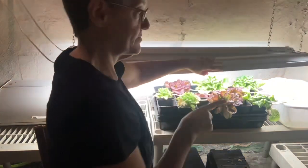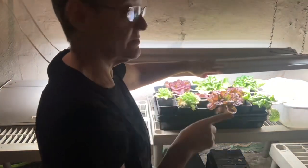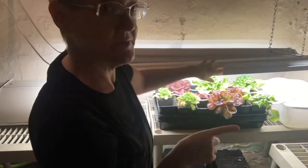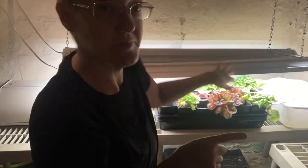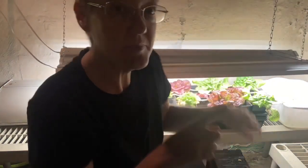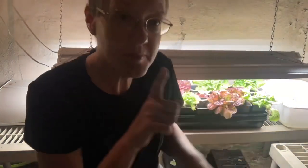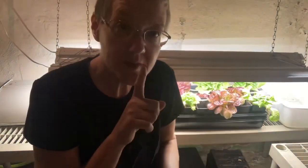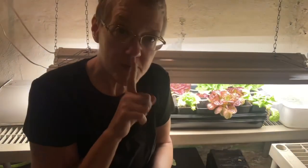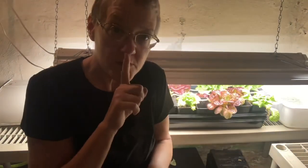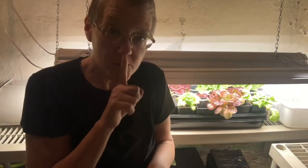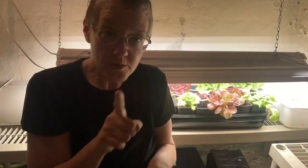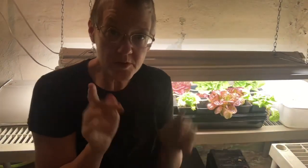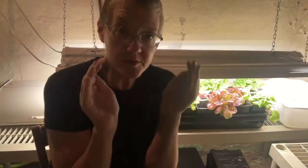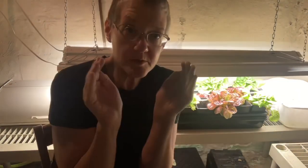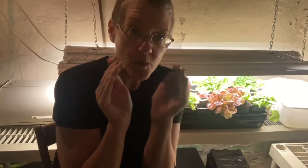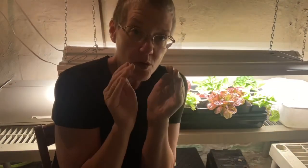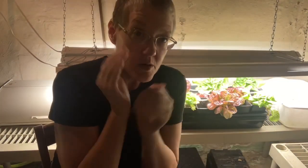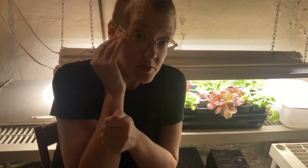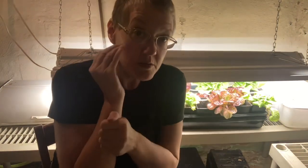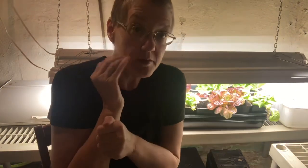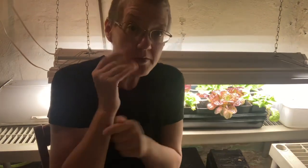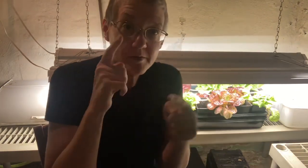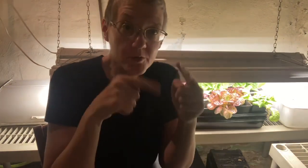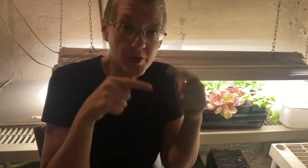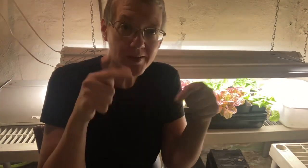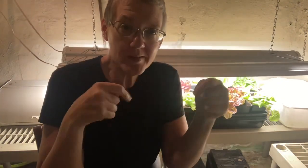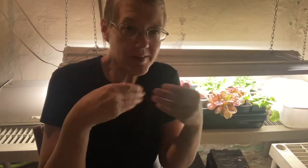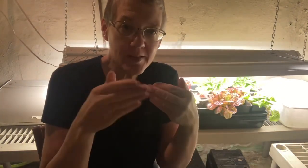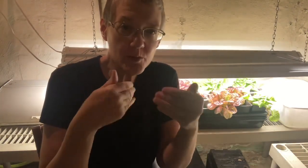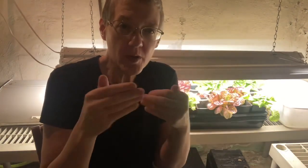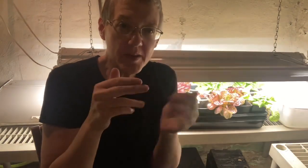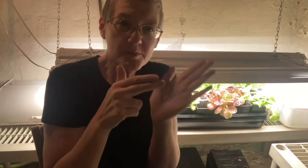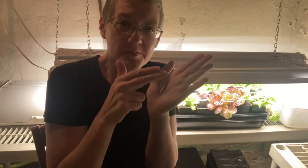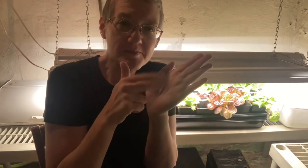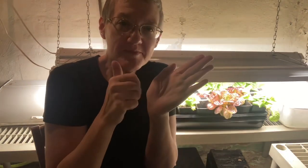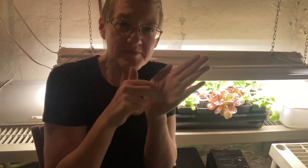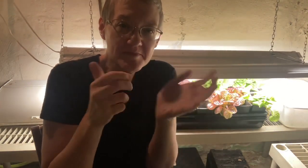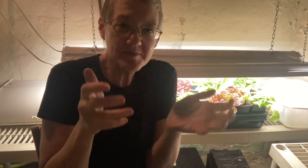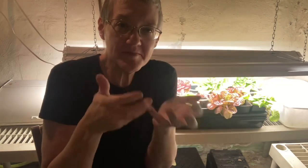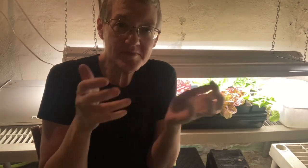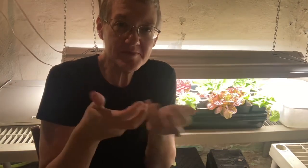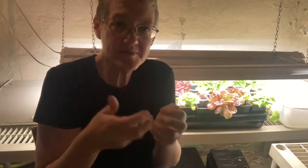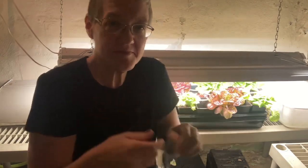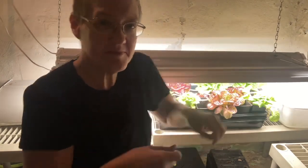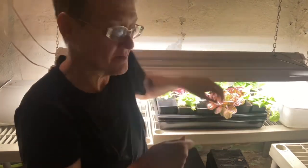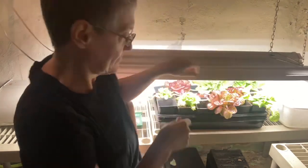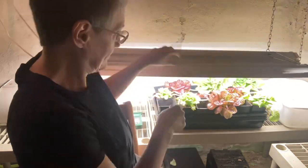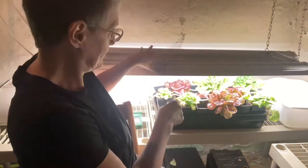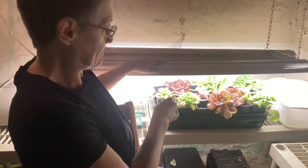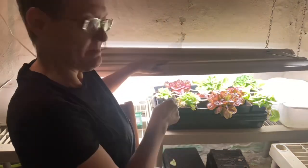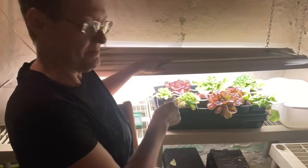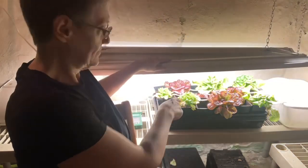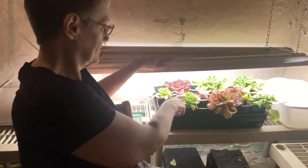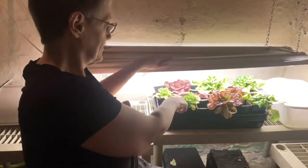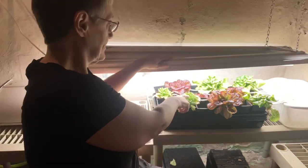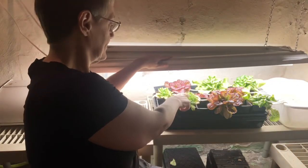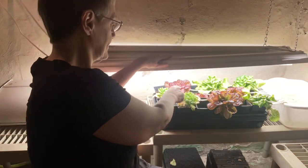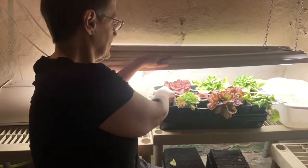these varieties back here are actually smaller head varieties anyway. They're a butter variety. These two